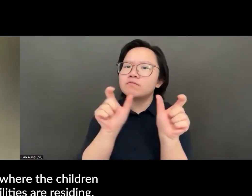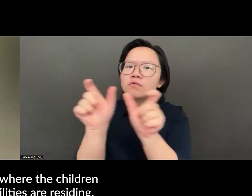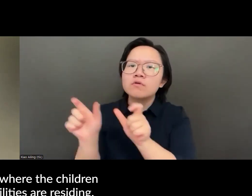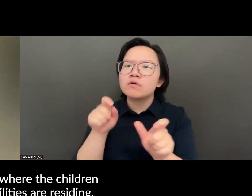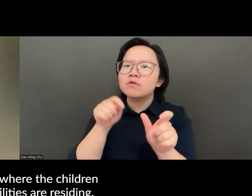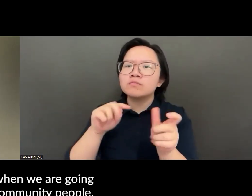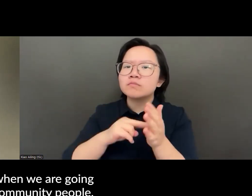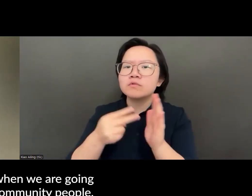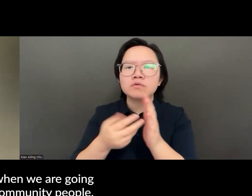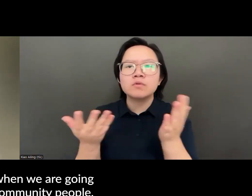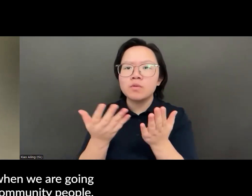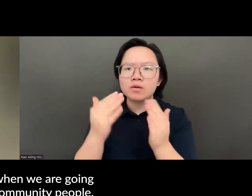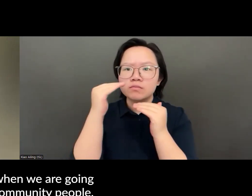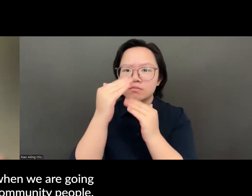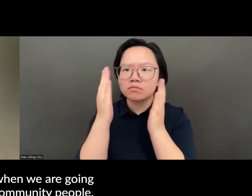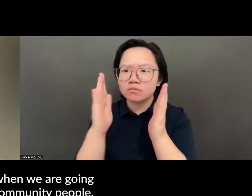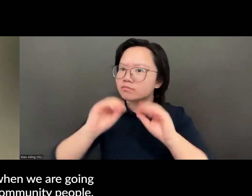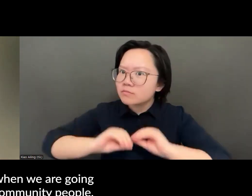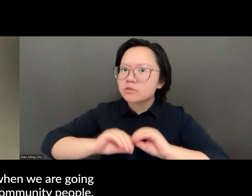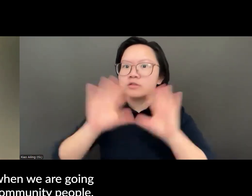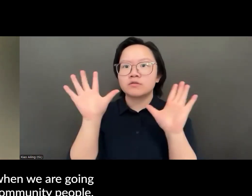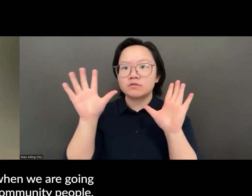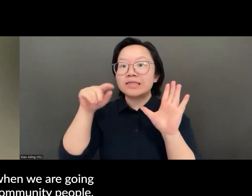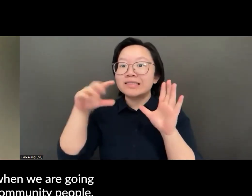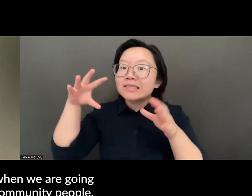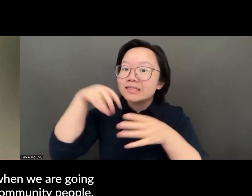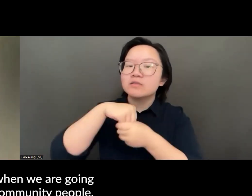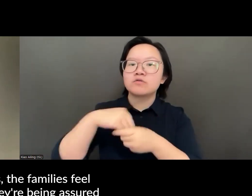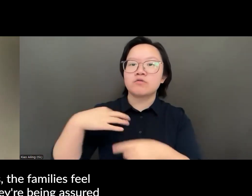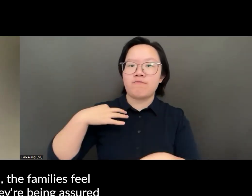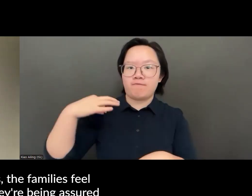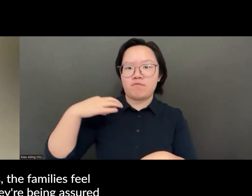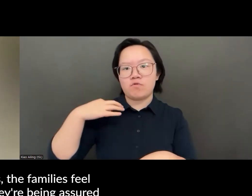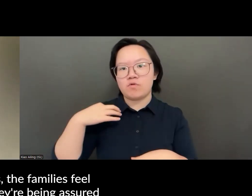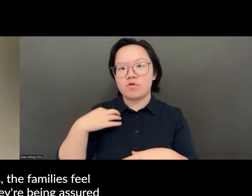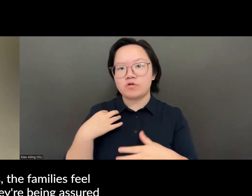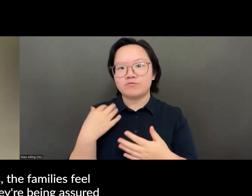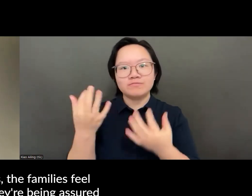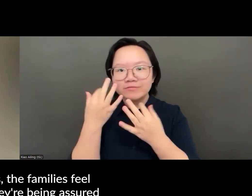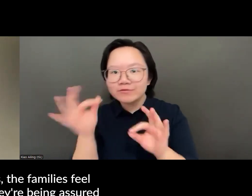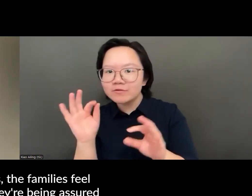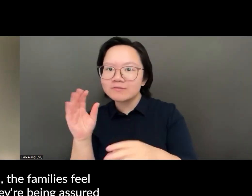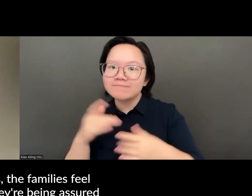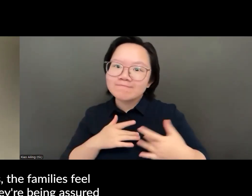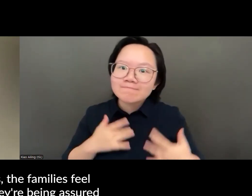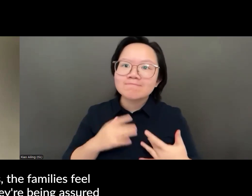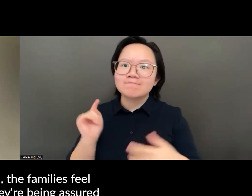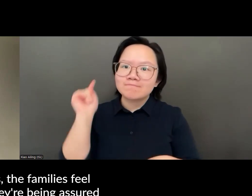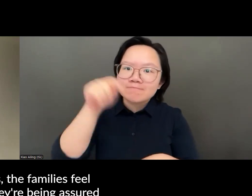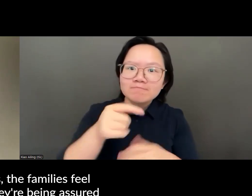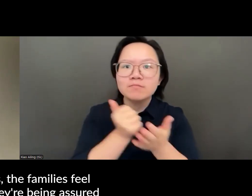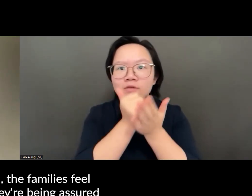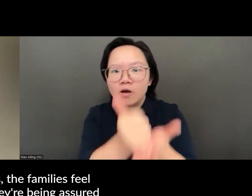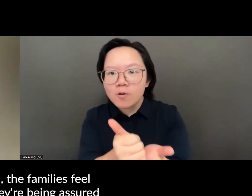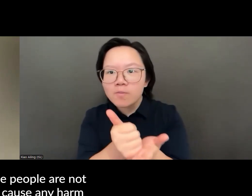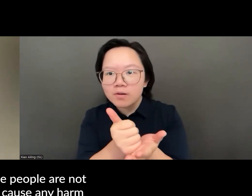residing. And also when we are going with the community people, the OPDs, the families feel safe and they